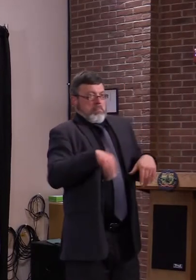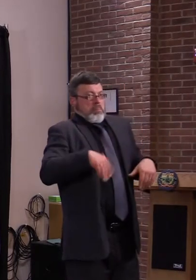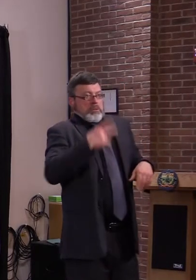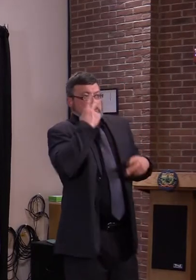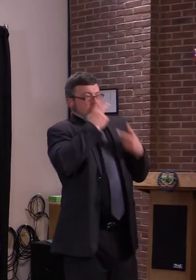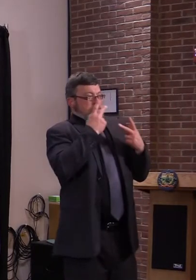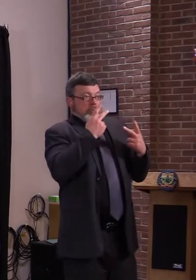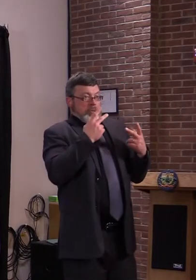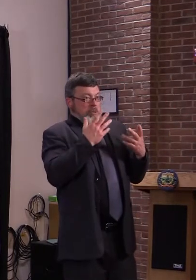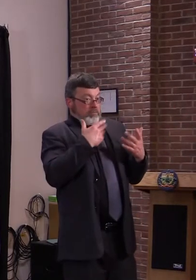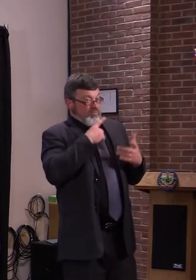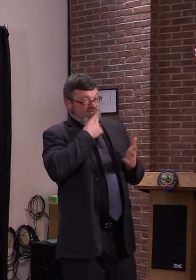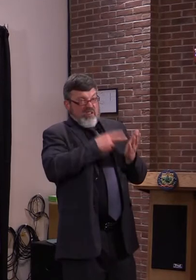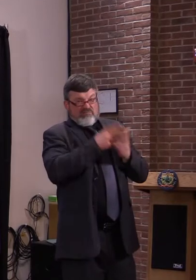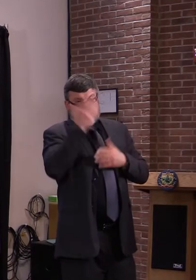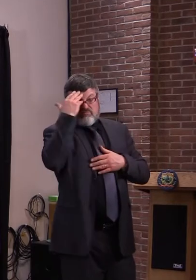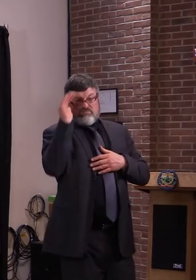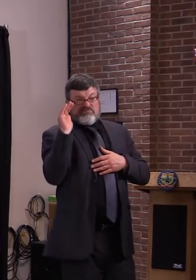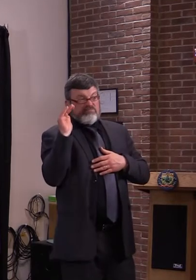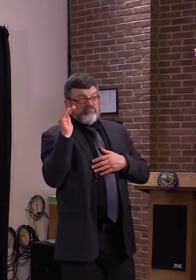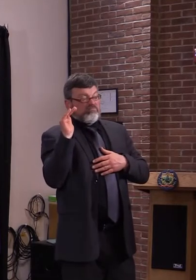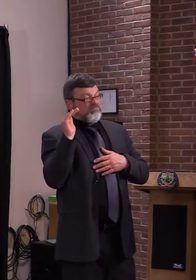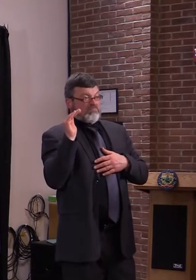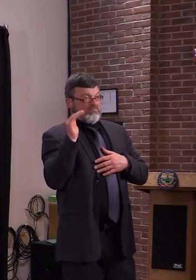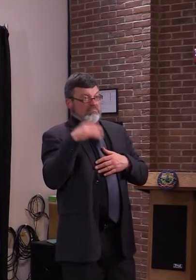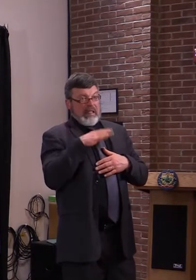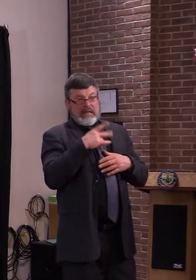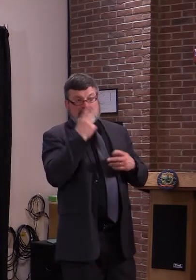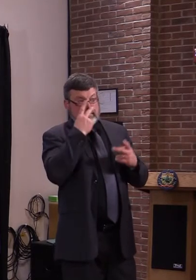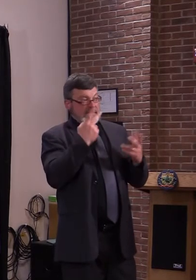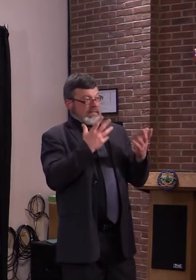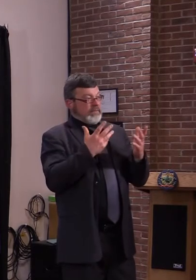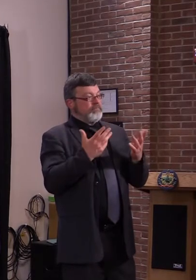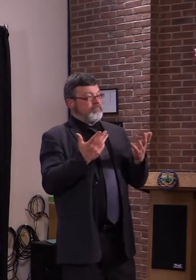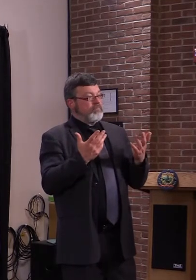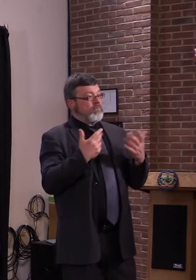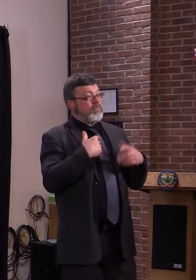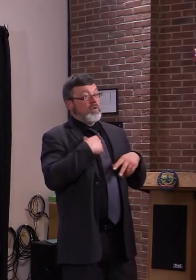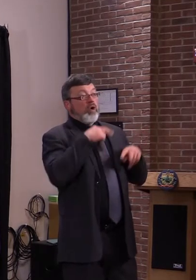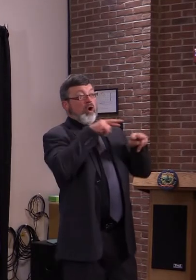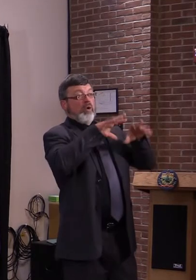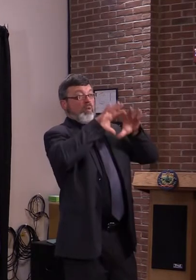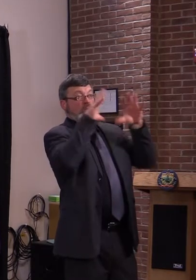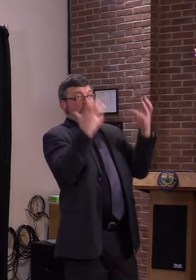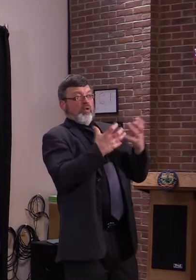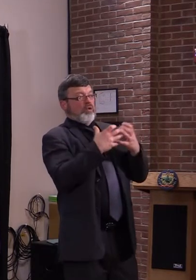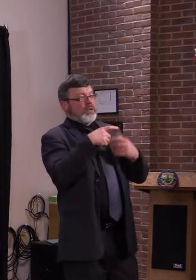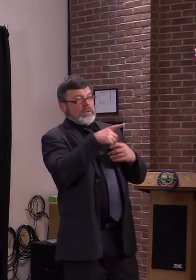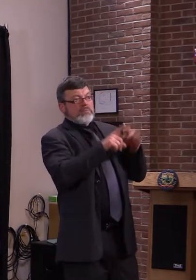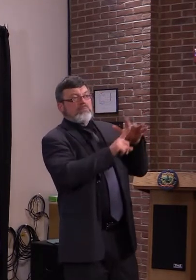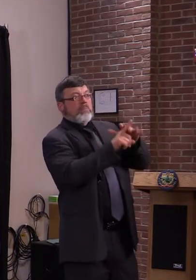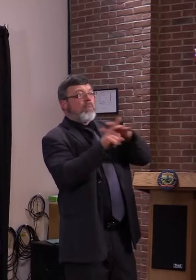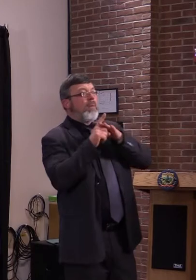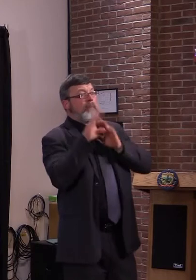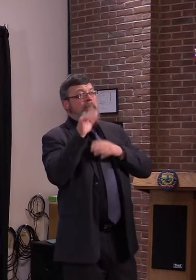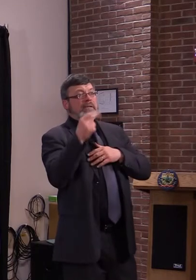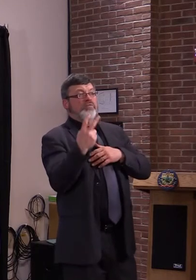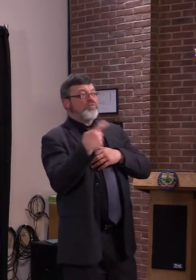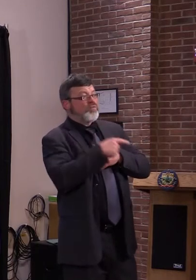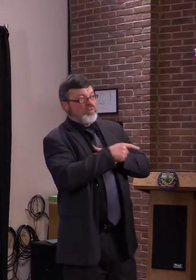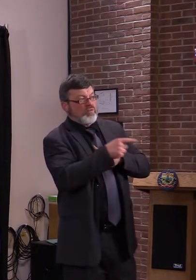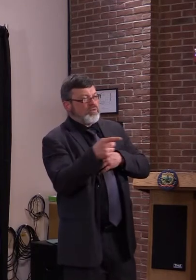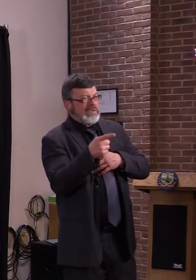yet. We're looking at experience around the world and around the country, but there just isn't that much